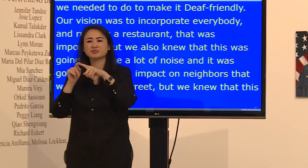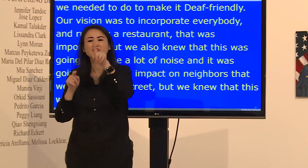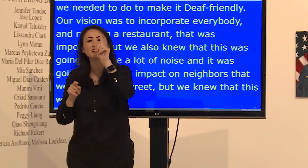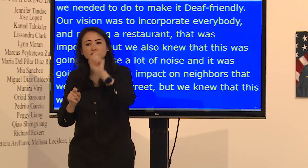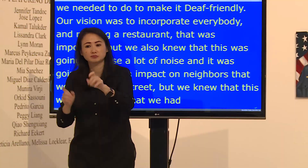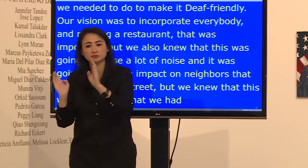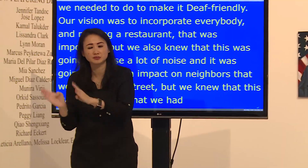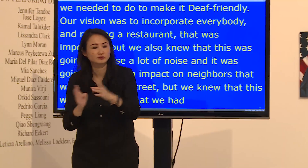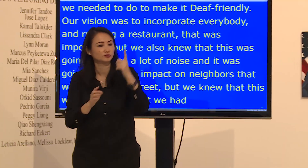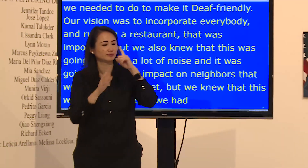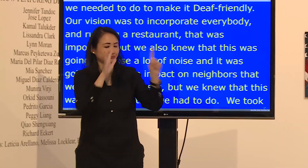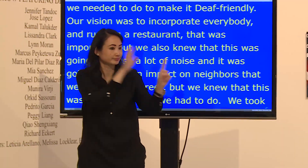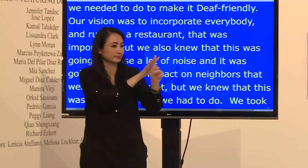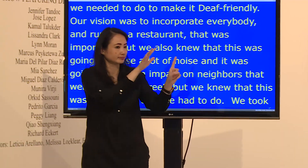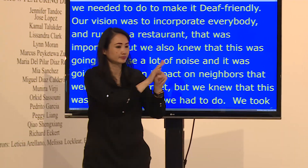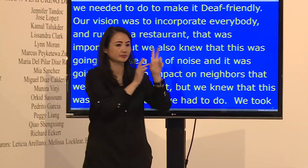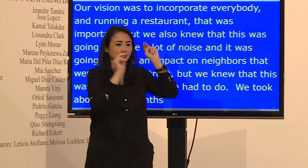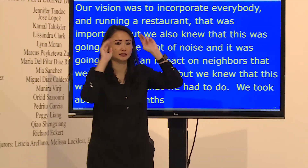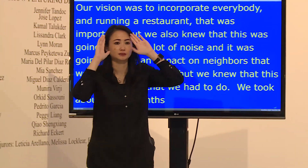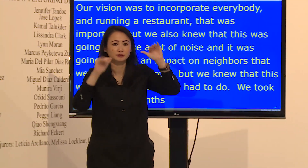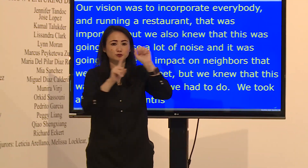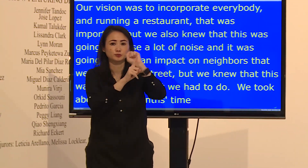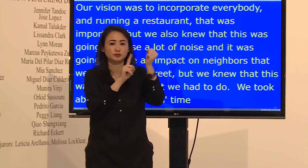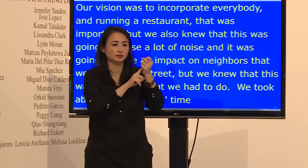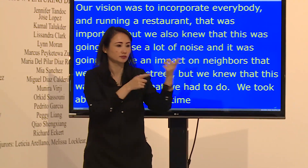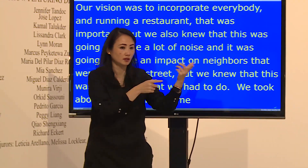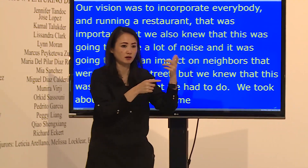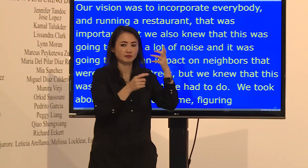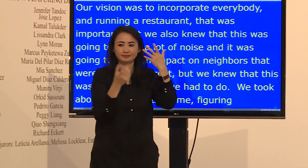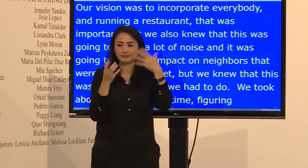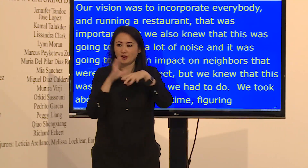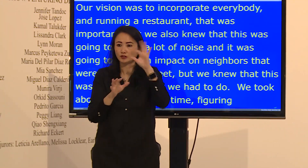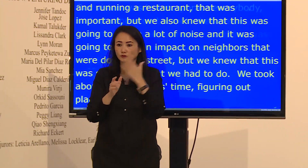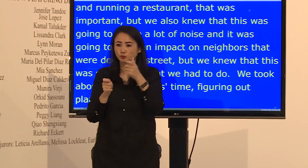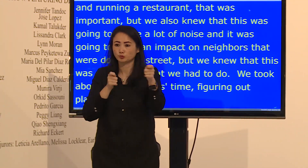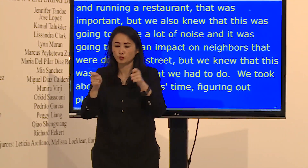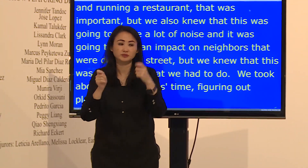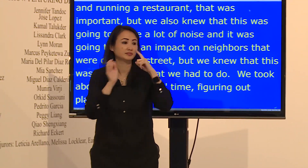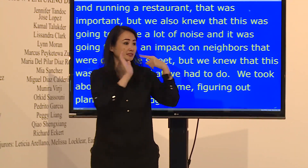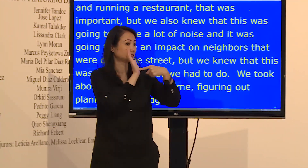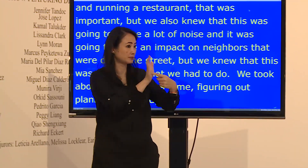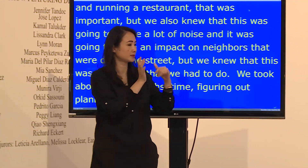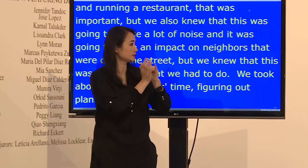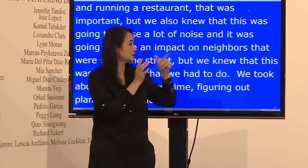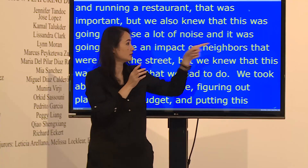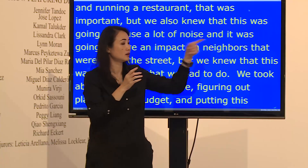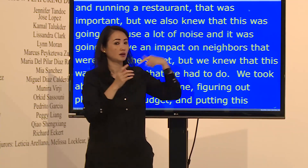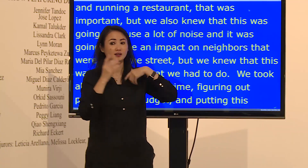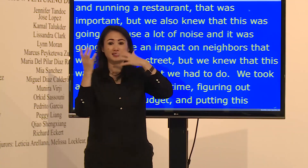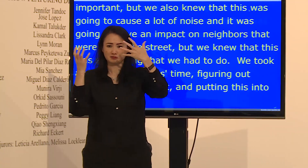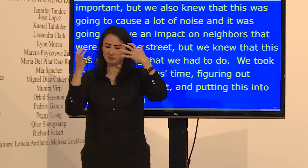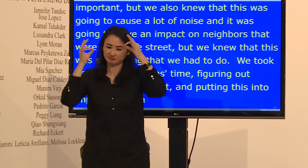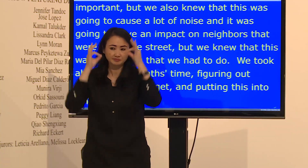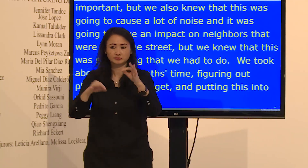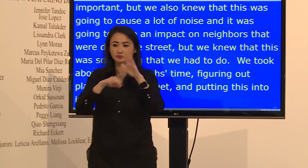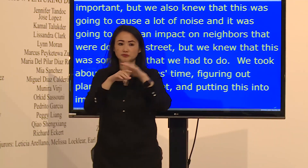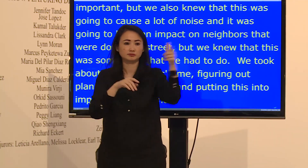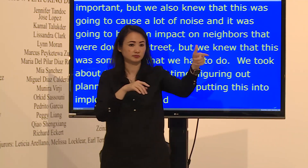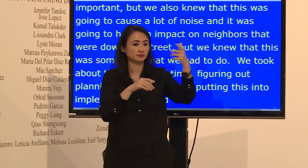into implementation. And so based off of different situations, we had to figure out how to approach things and what we